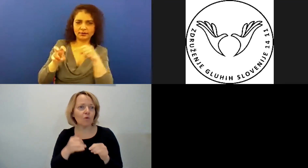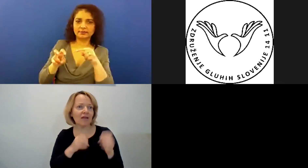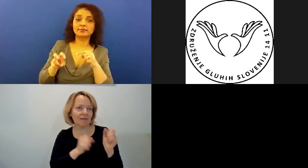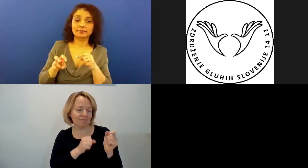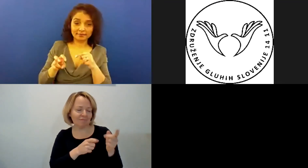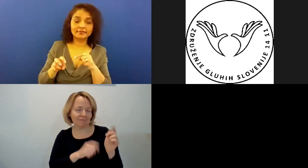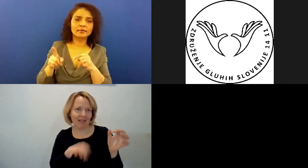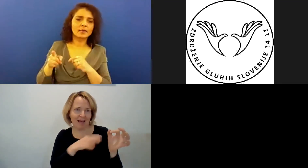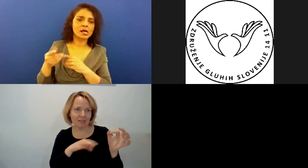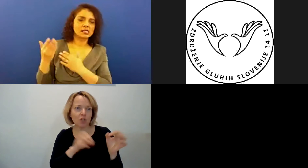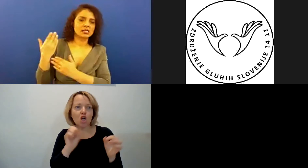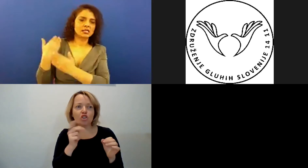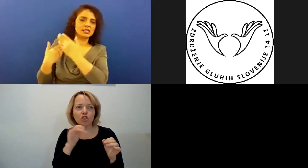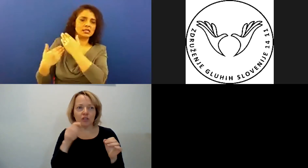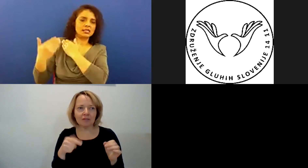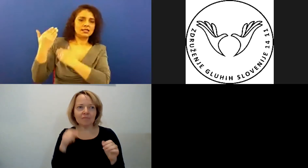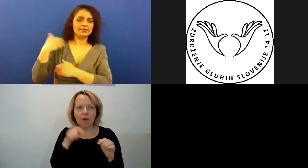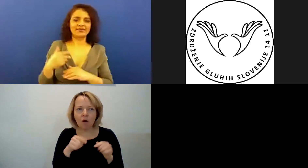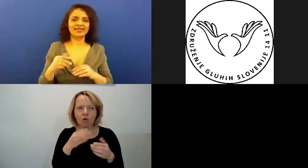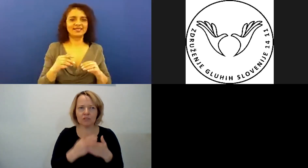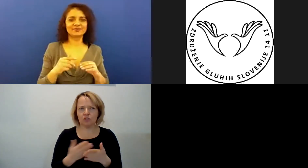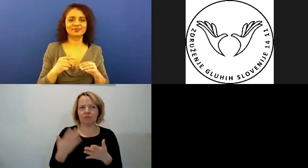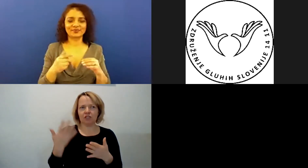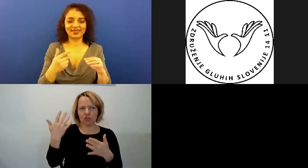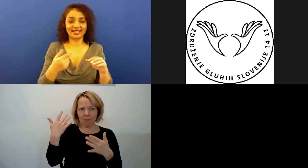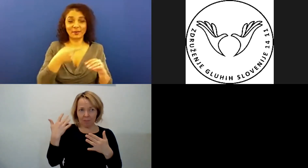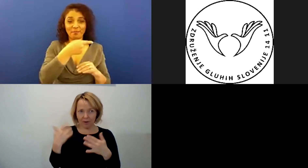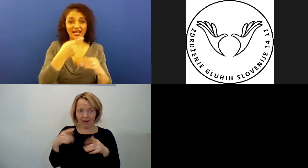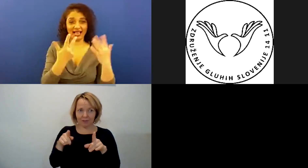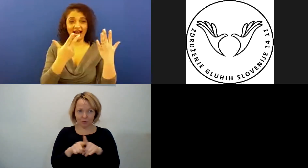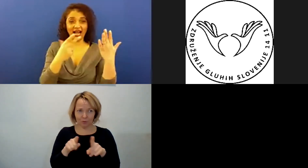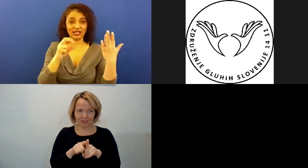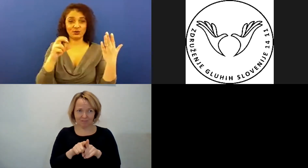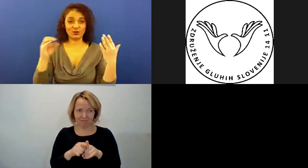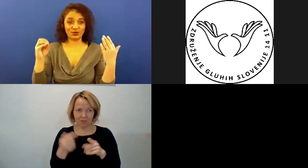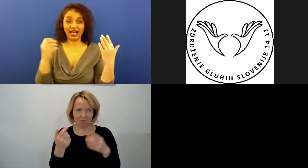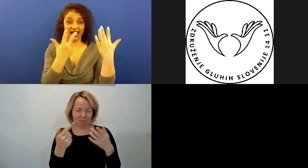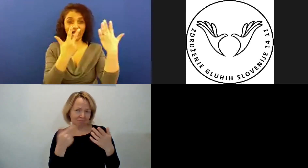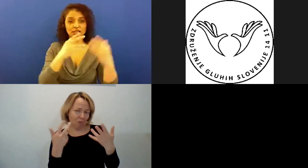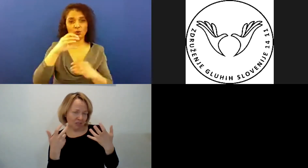There is a difference, though, between the culture of the Roma and the Sinti.